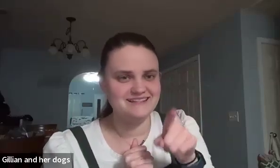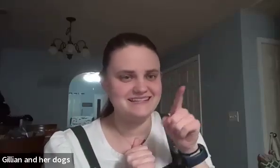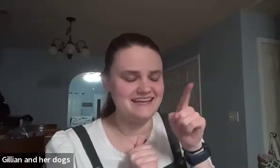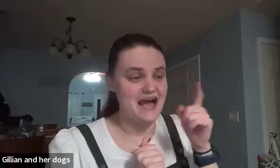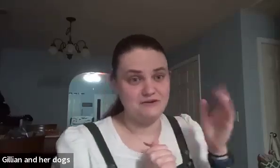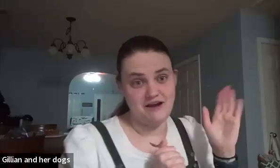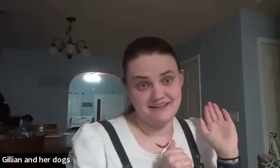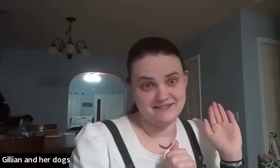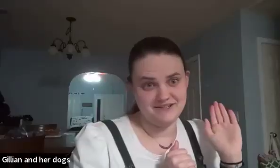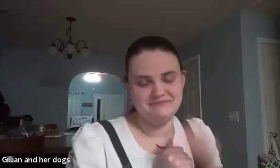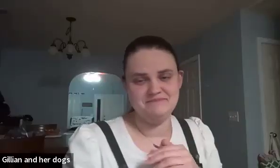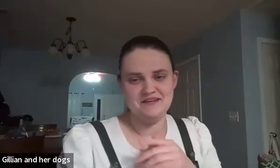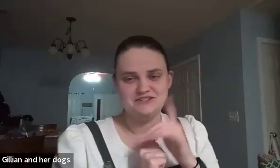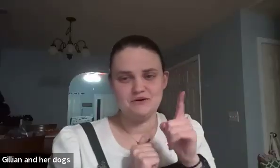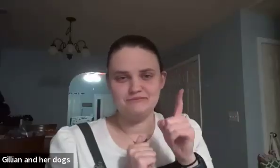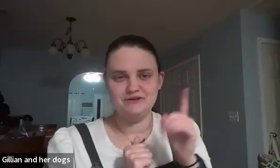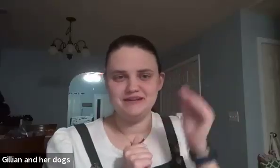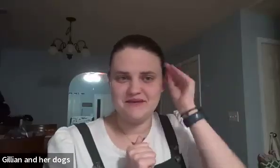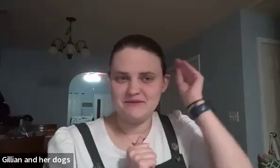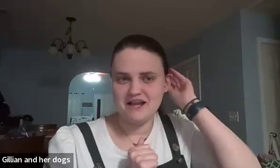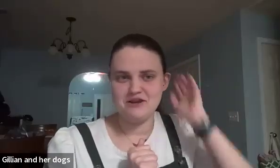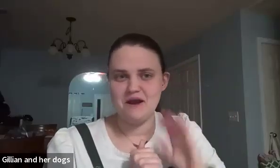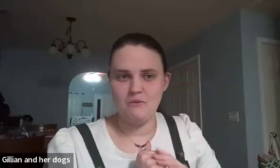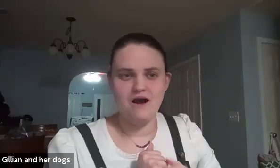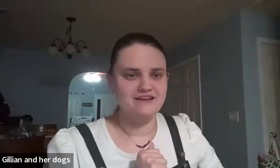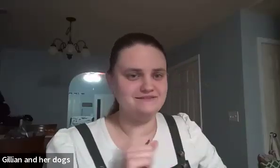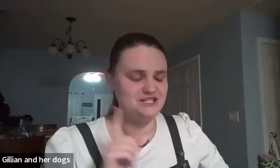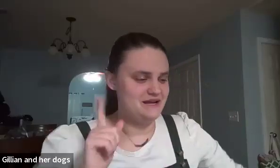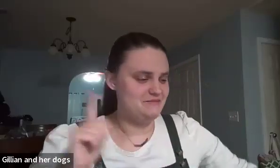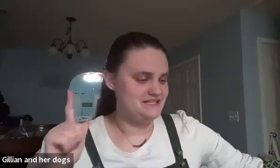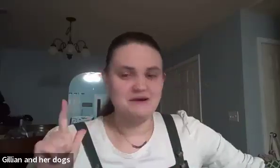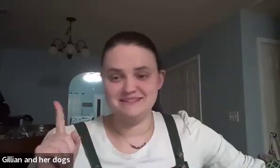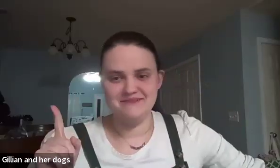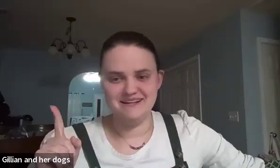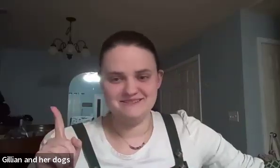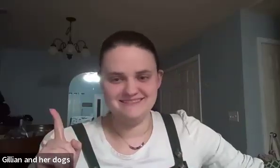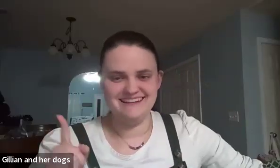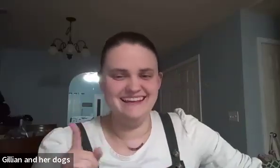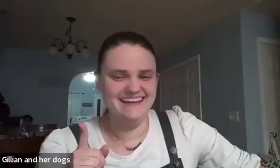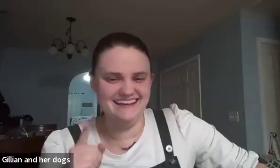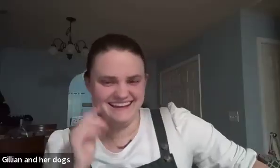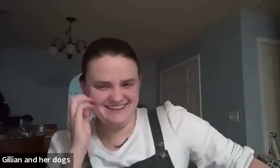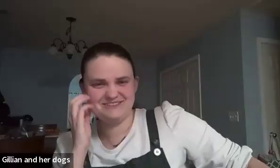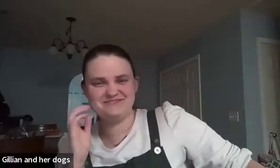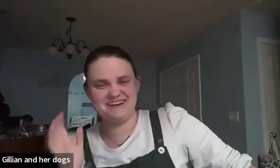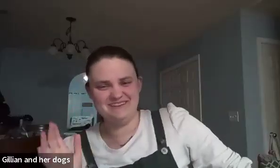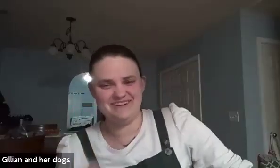because I don't know, I think it's funny. So you can keep that in the back of your mind why she made a big deal about tomatoes. Those are fighting